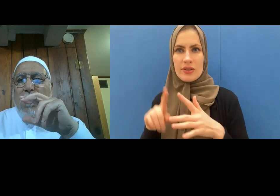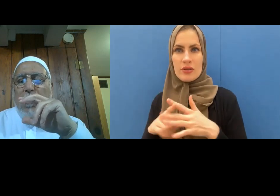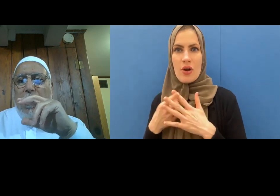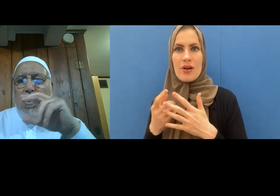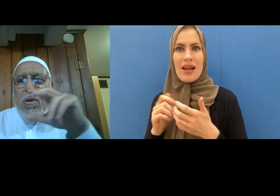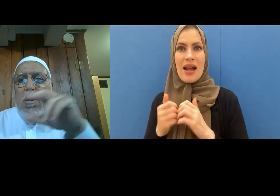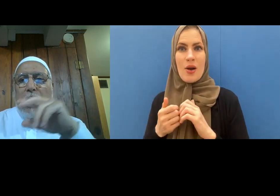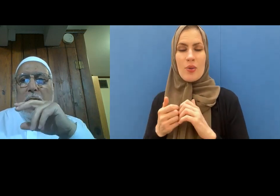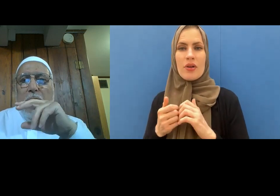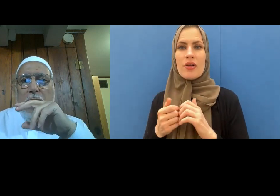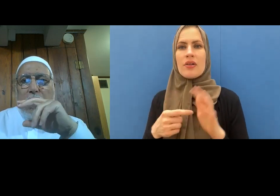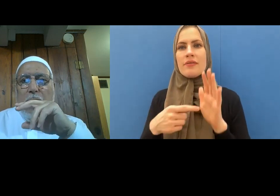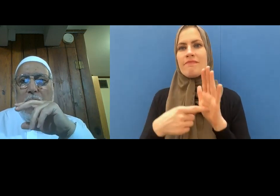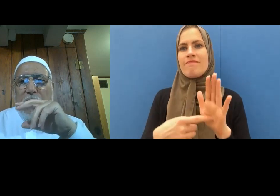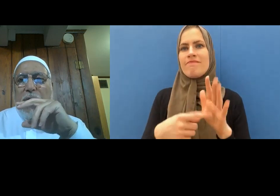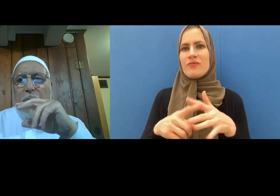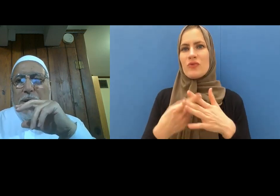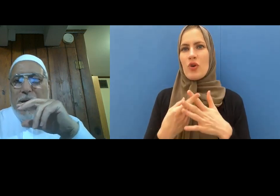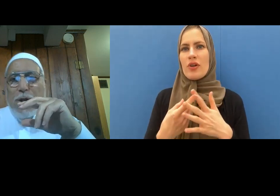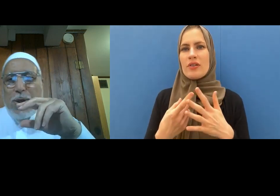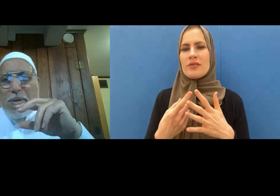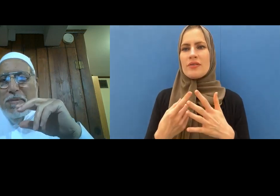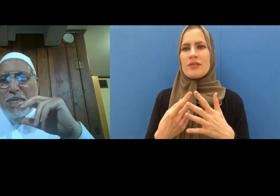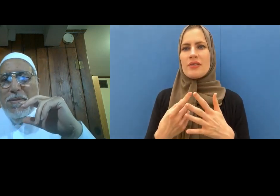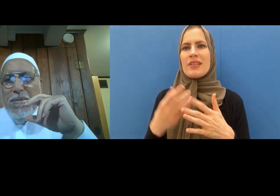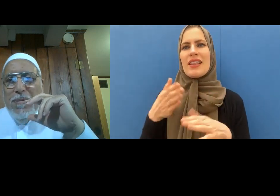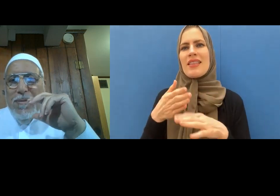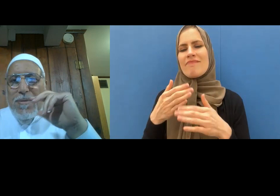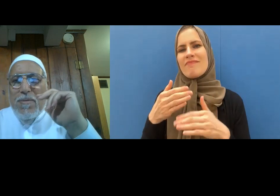an introduction to the following section.